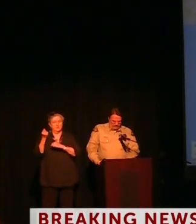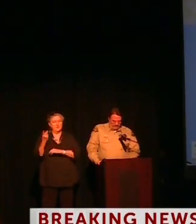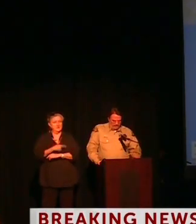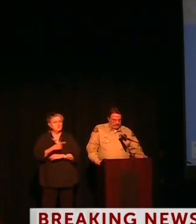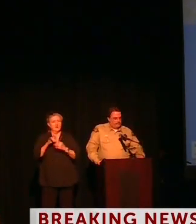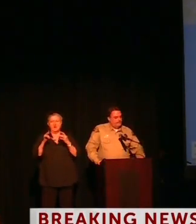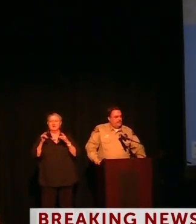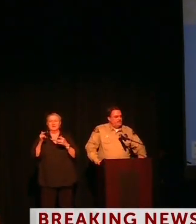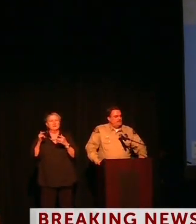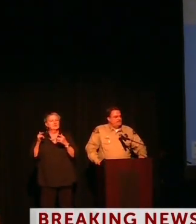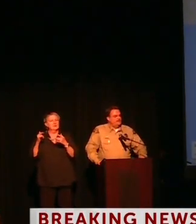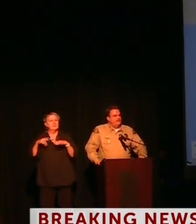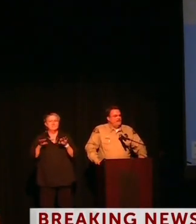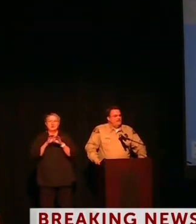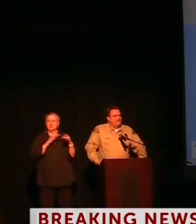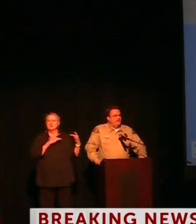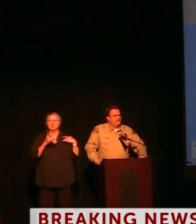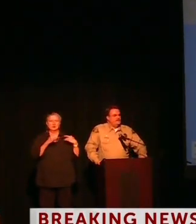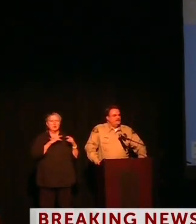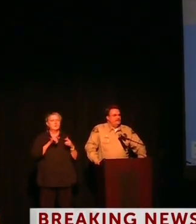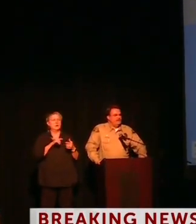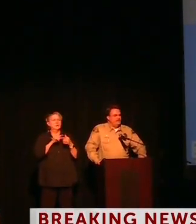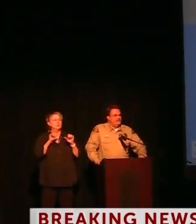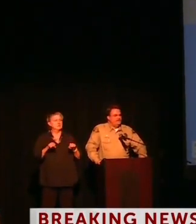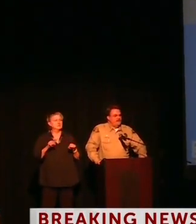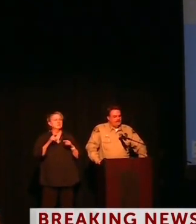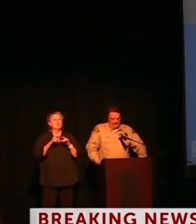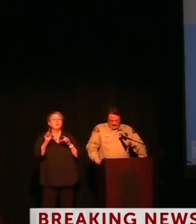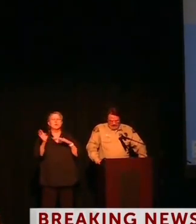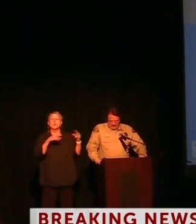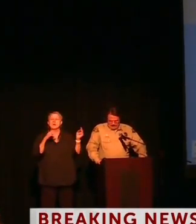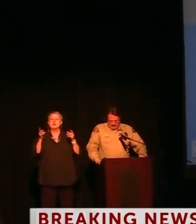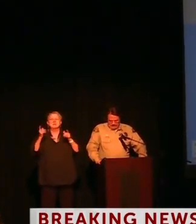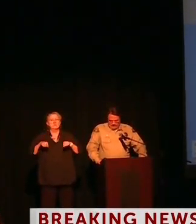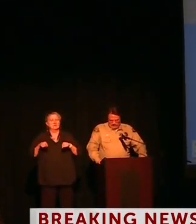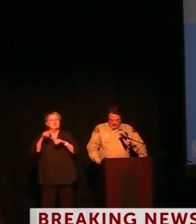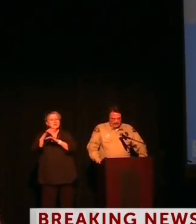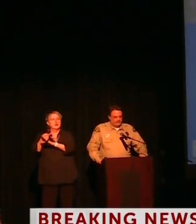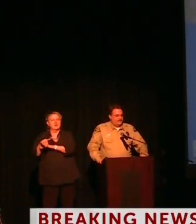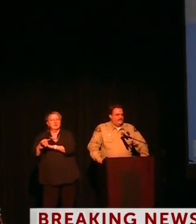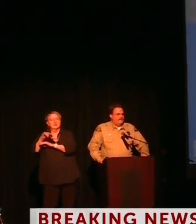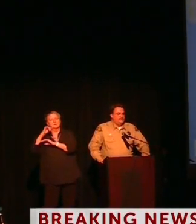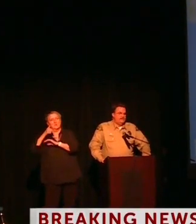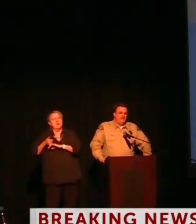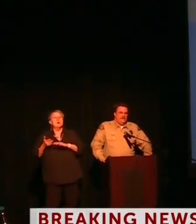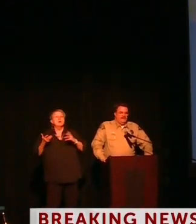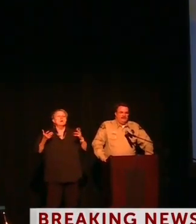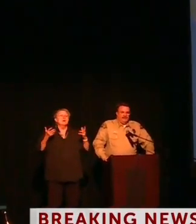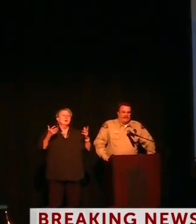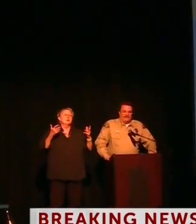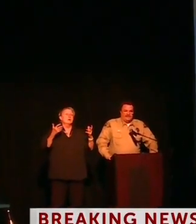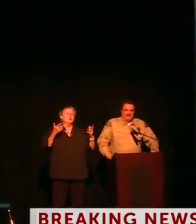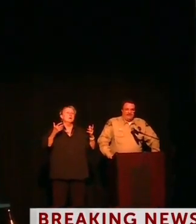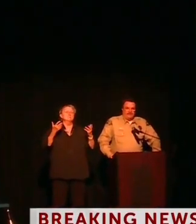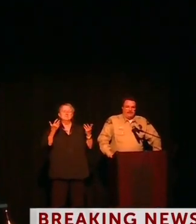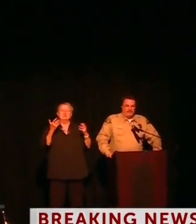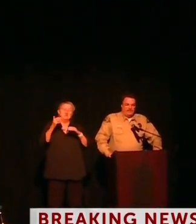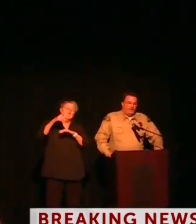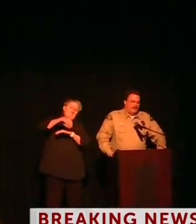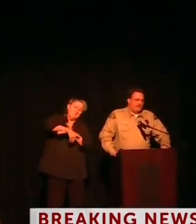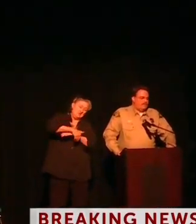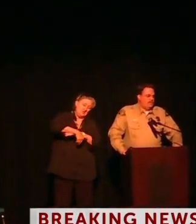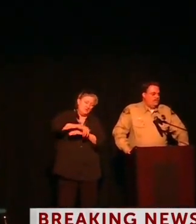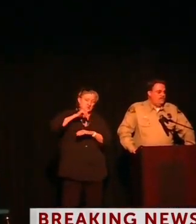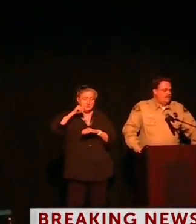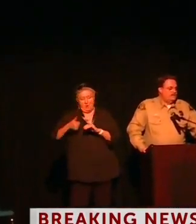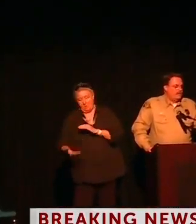the fire, but there is a major concern about the potential for a wind event that could occur as early as late this evening or early